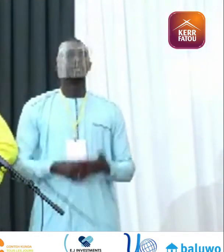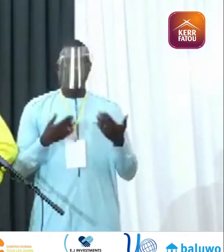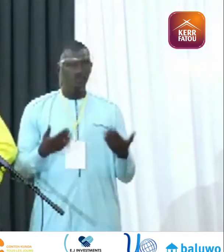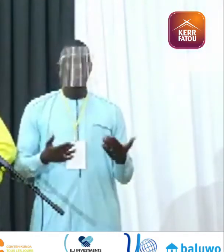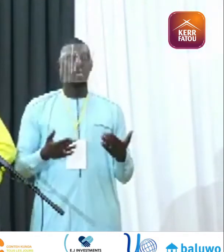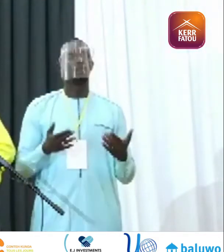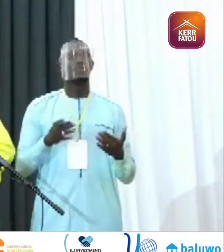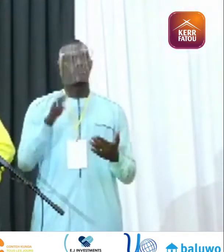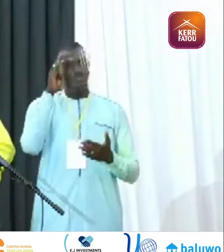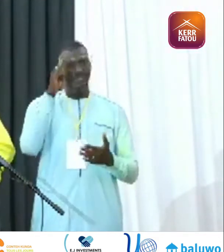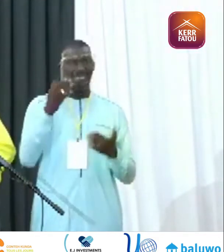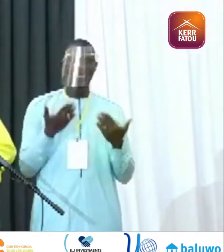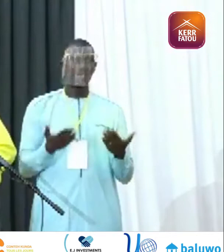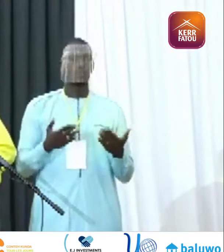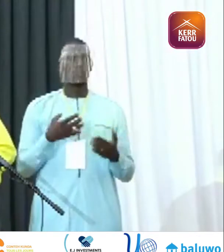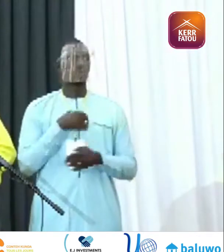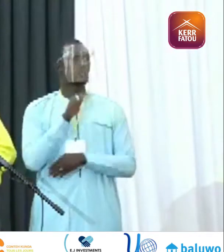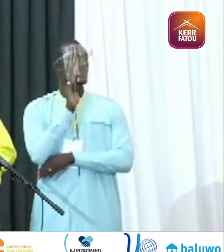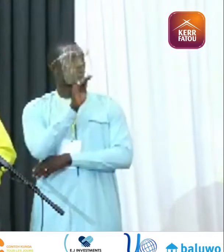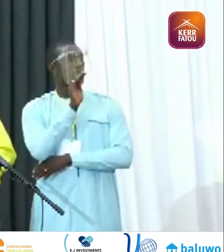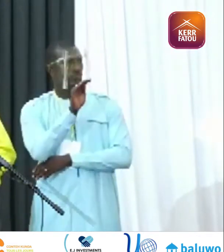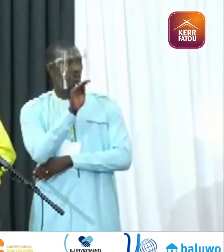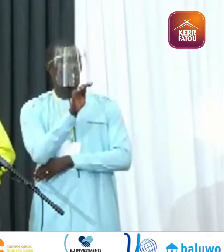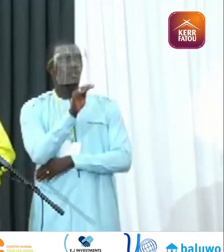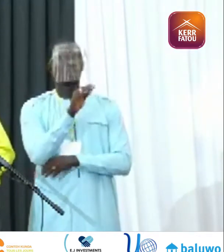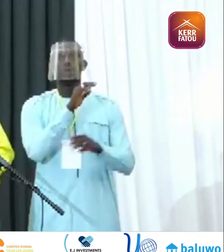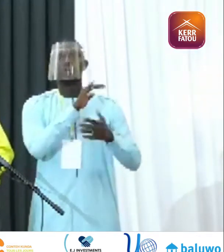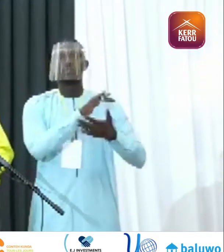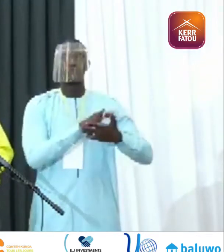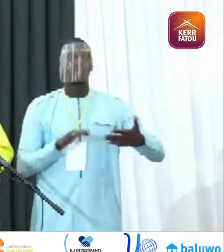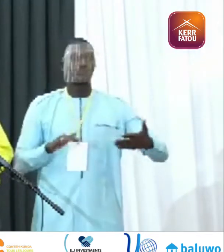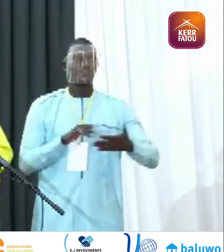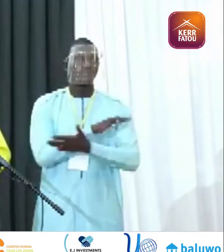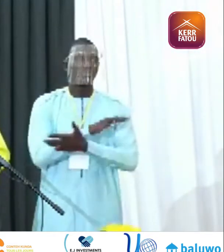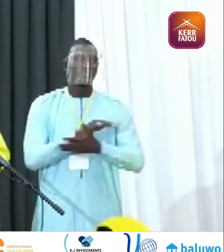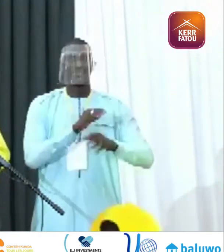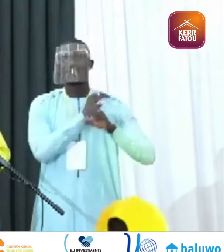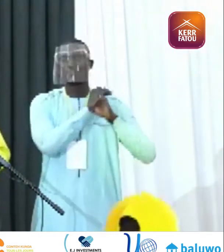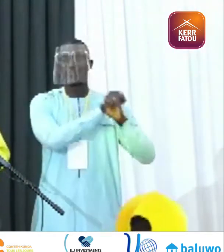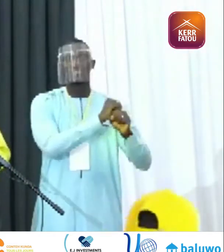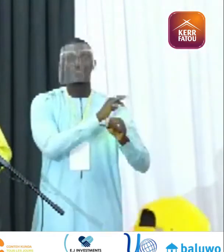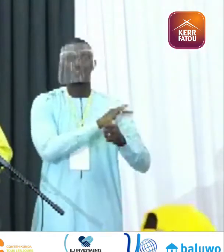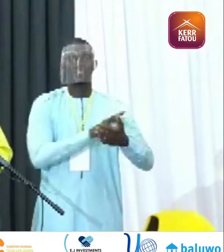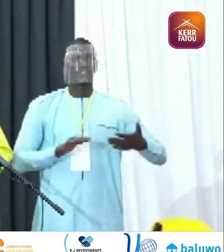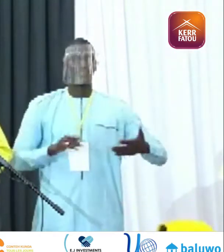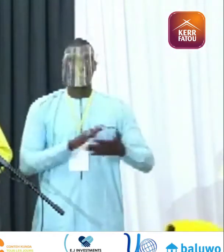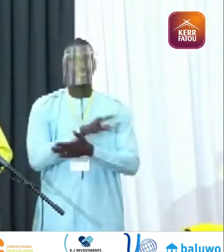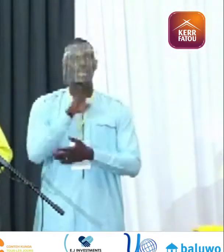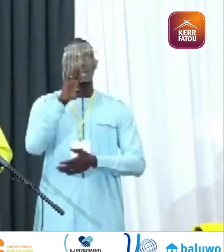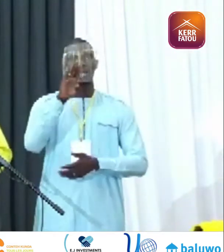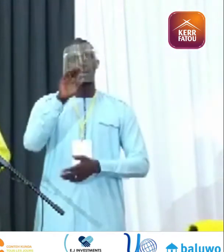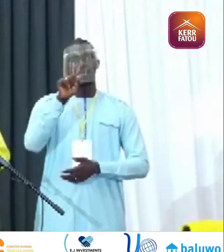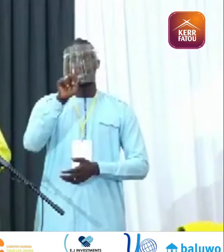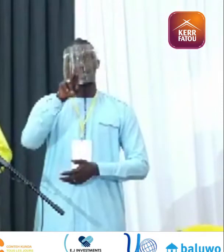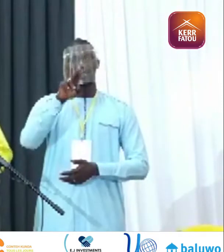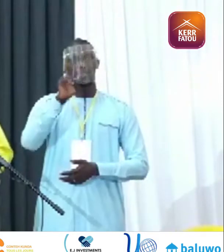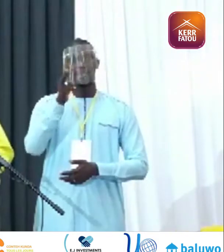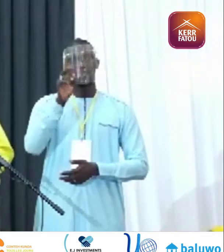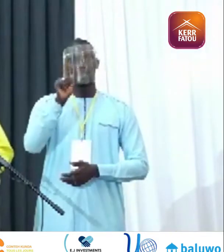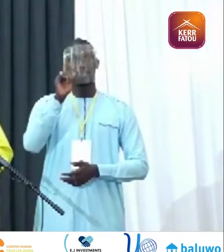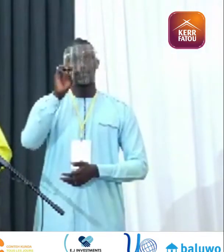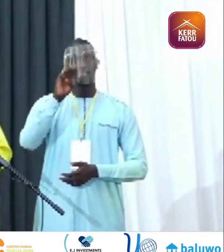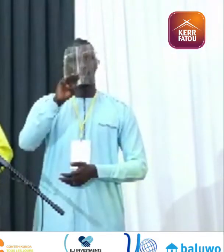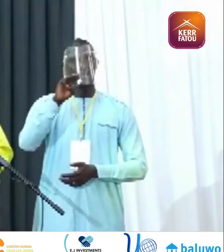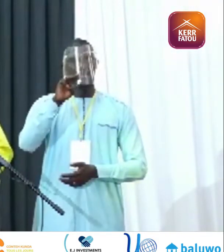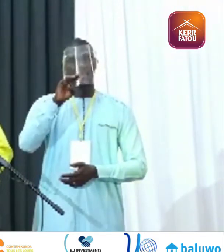Jerejef, fumneke nyunge o for cultural event bi, Mr. Barhama ak groupam bi, momoy last